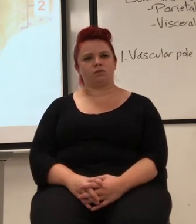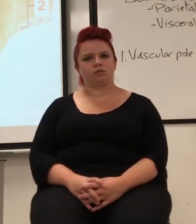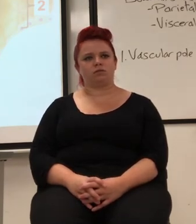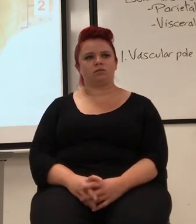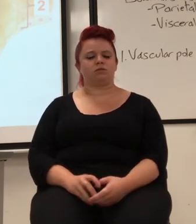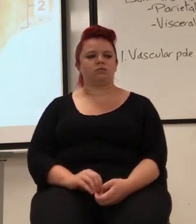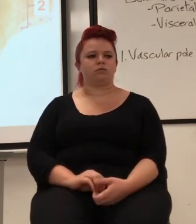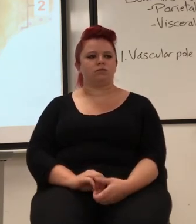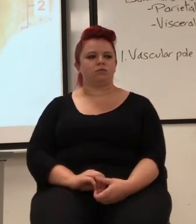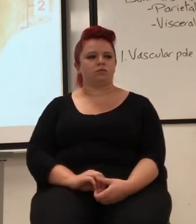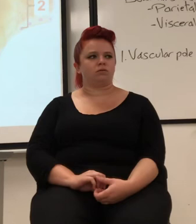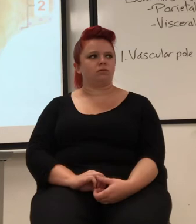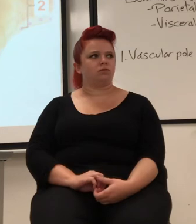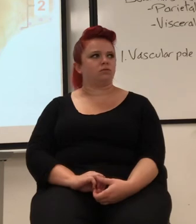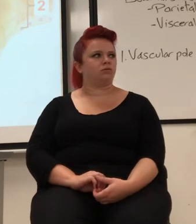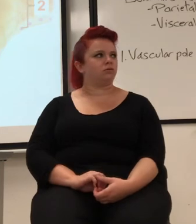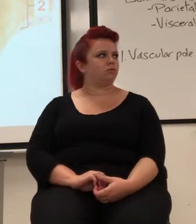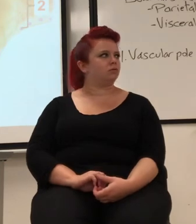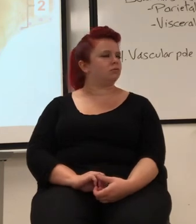arterioles